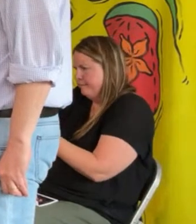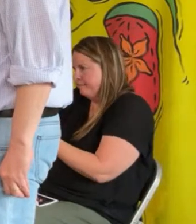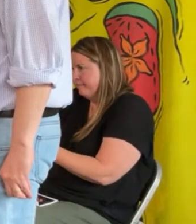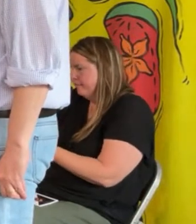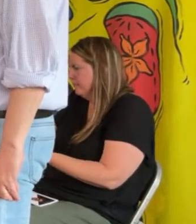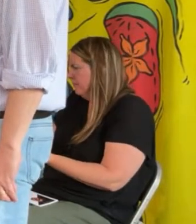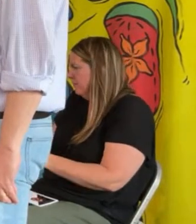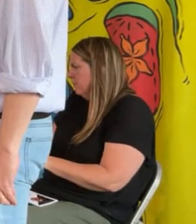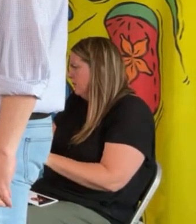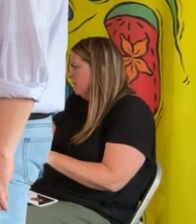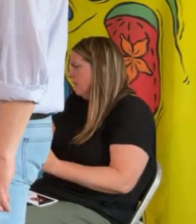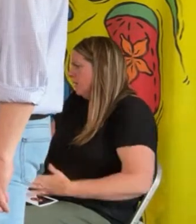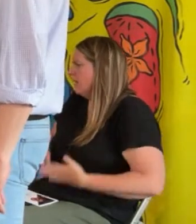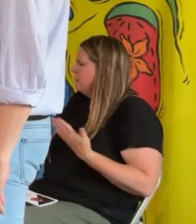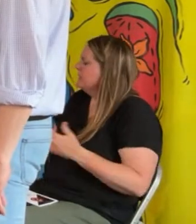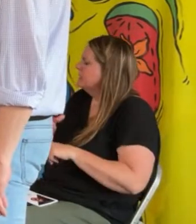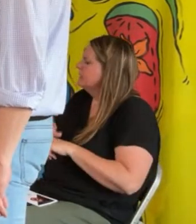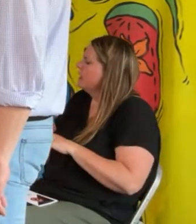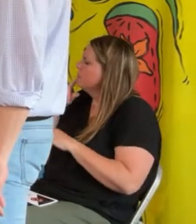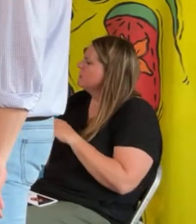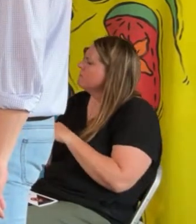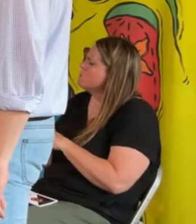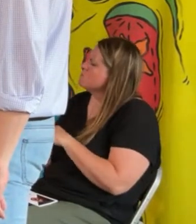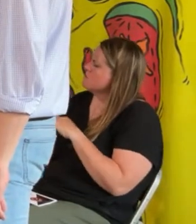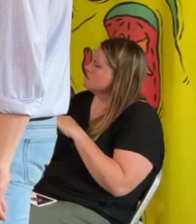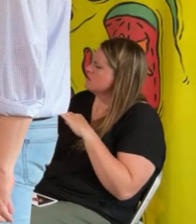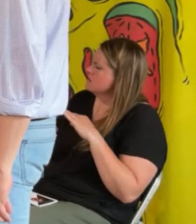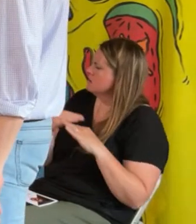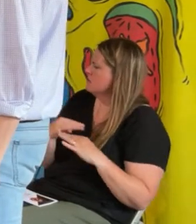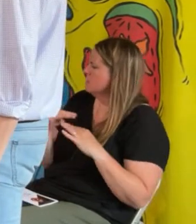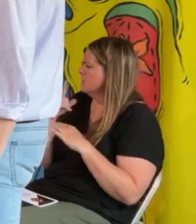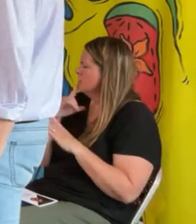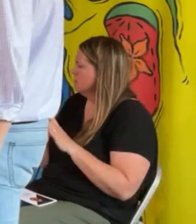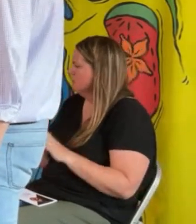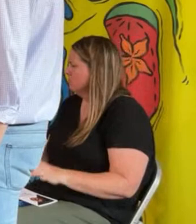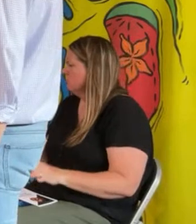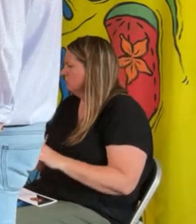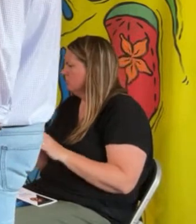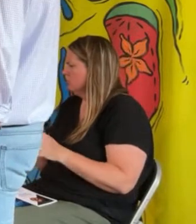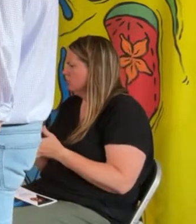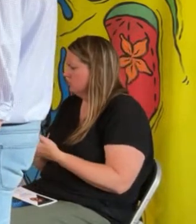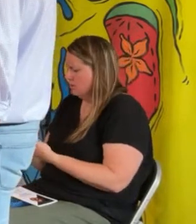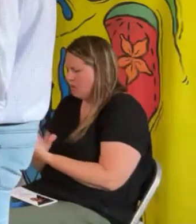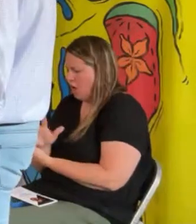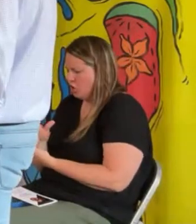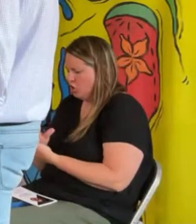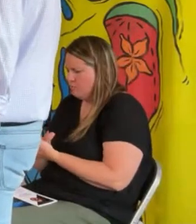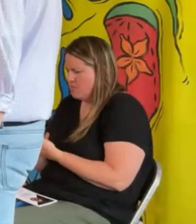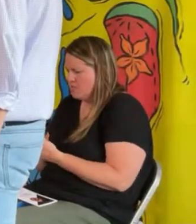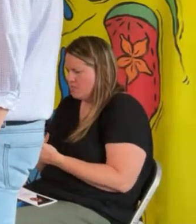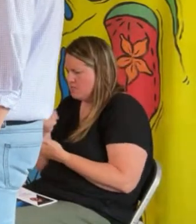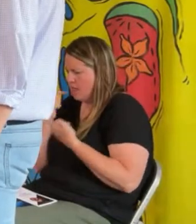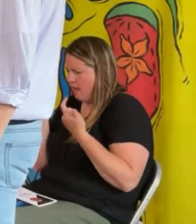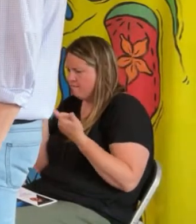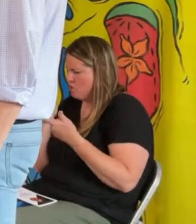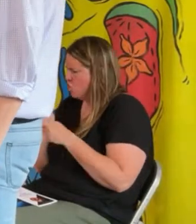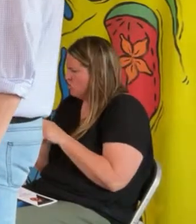time of war, each is a repetitive document of